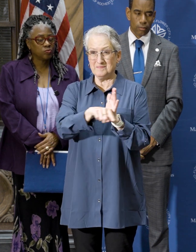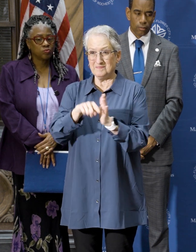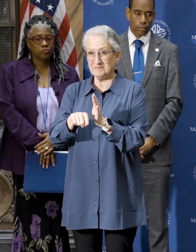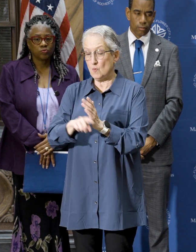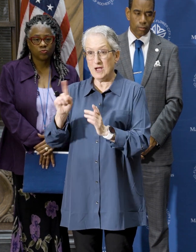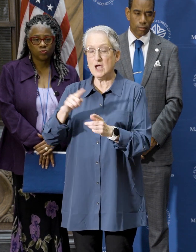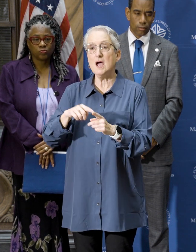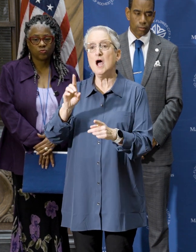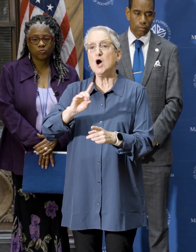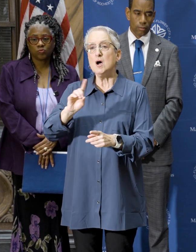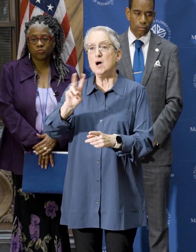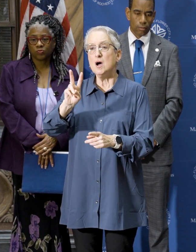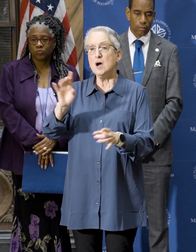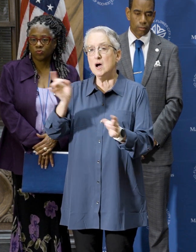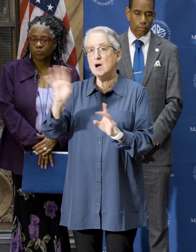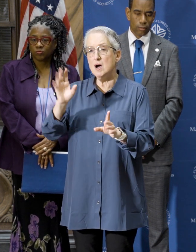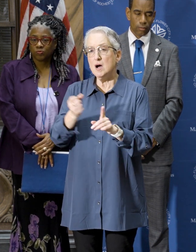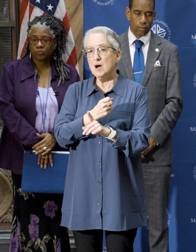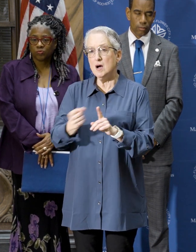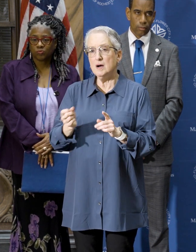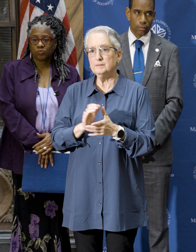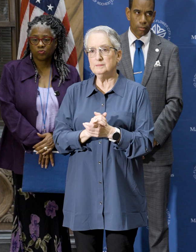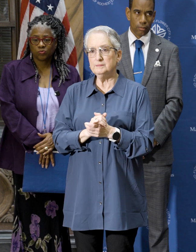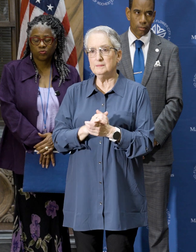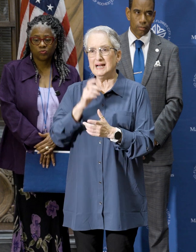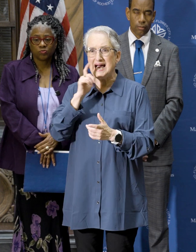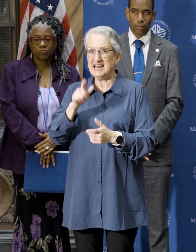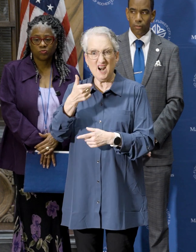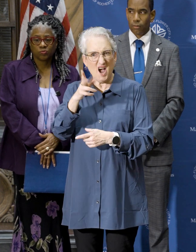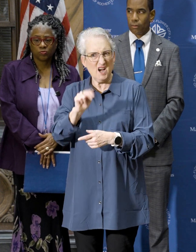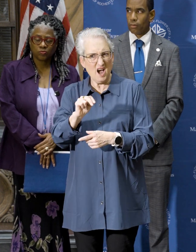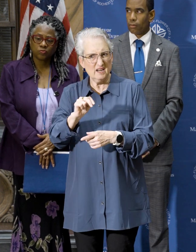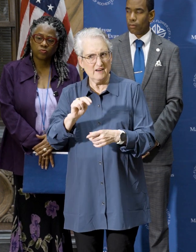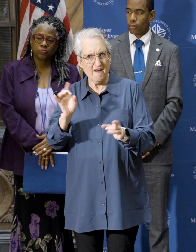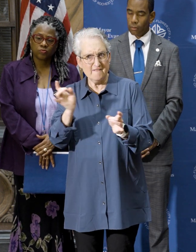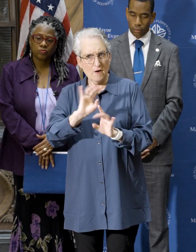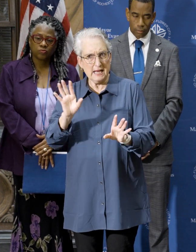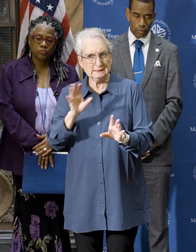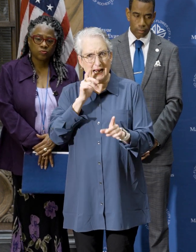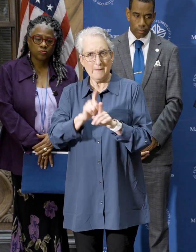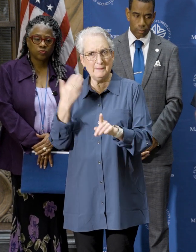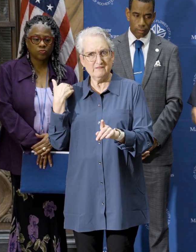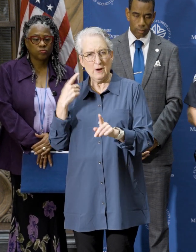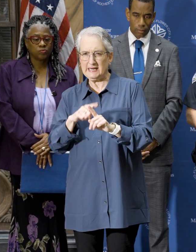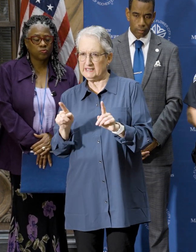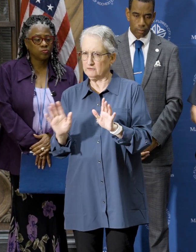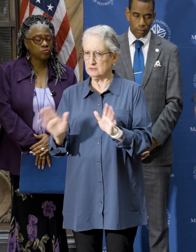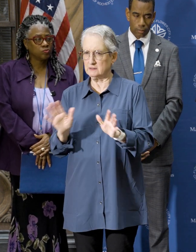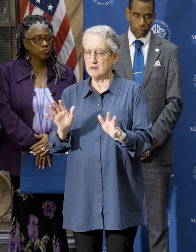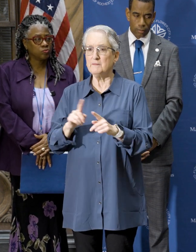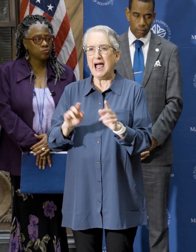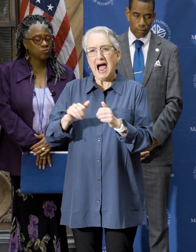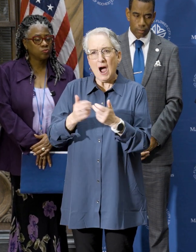to results of gun violence as we've seen previous years. So how have we been reducing these numbers? Well, we've been